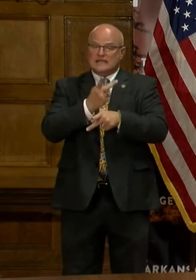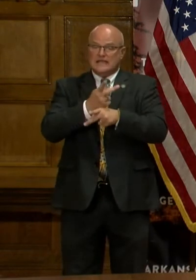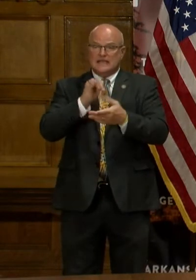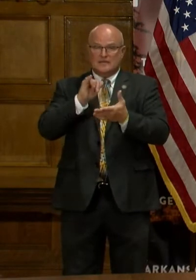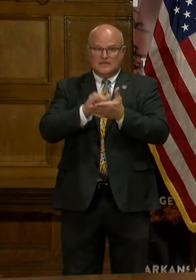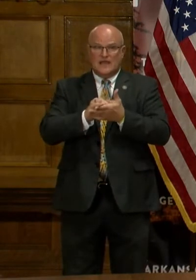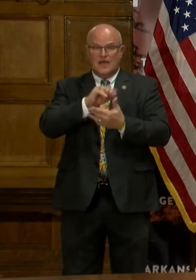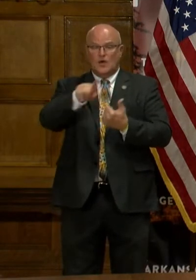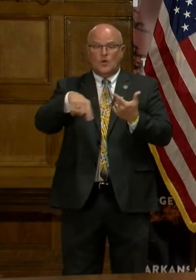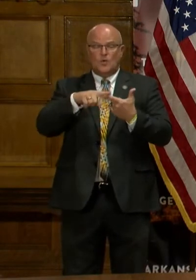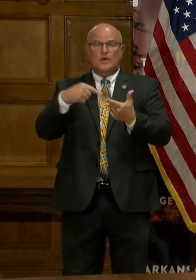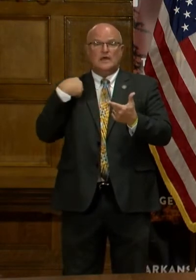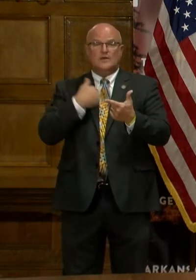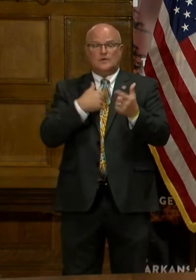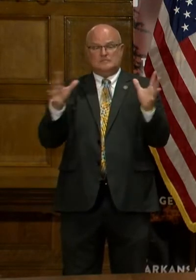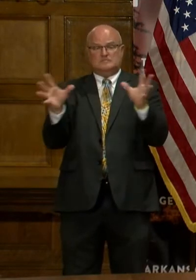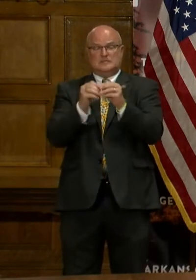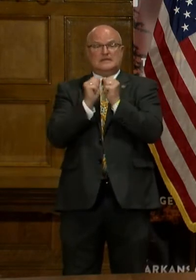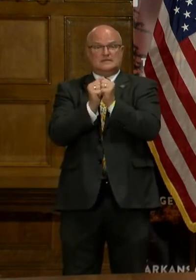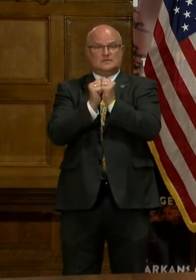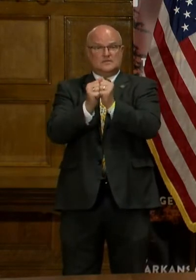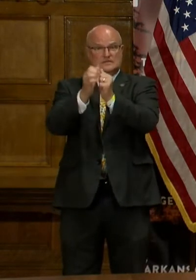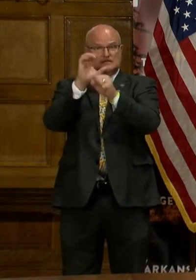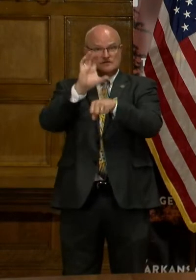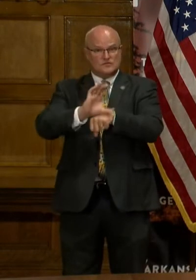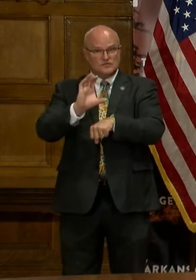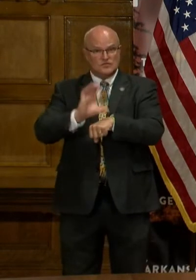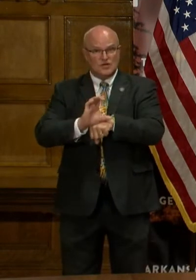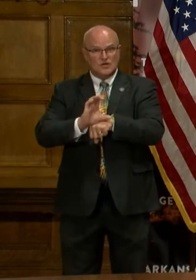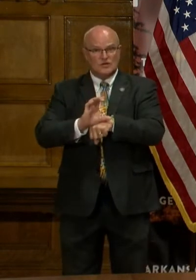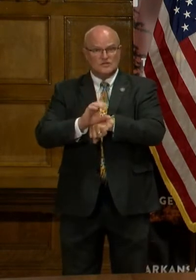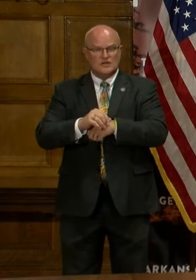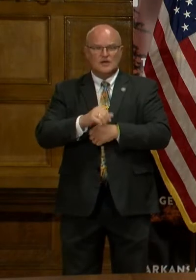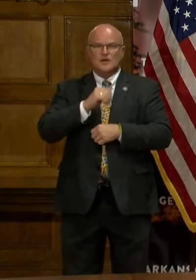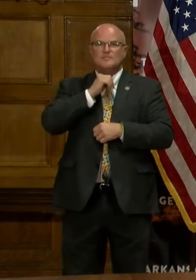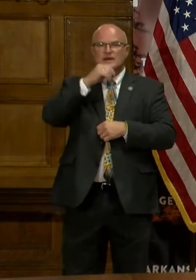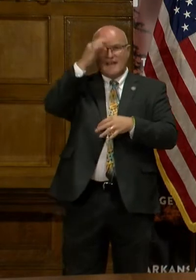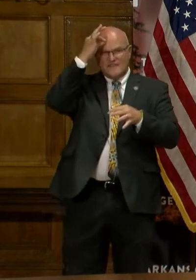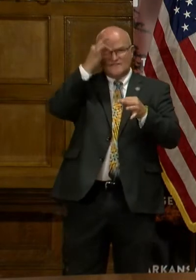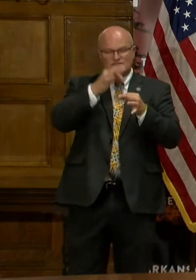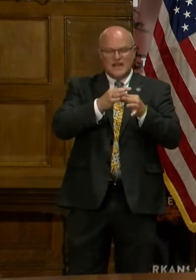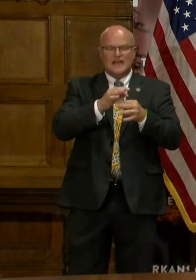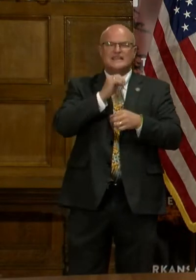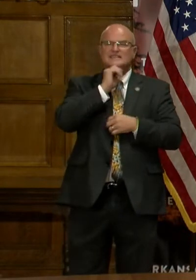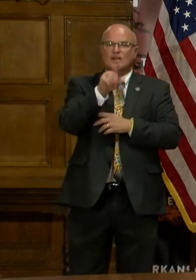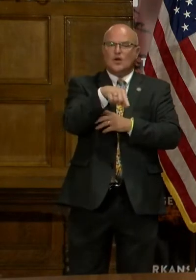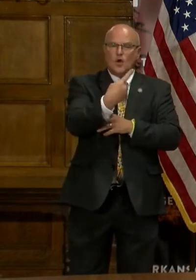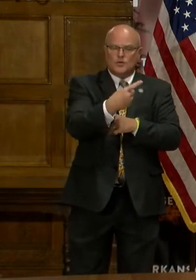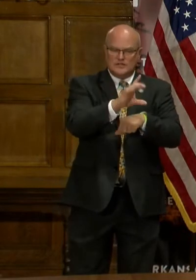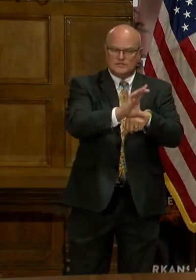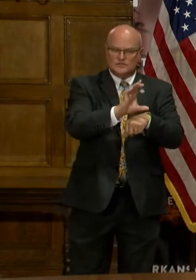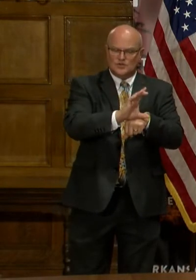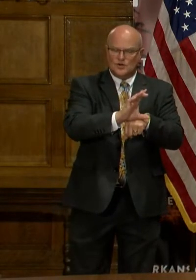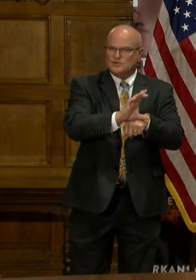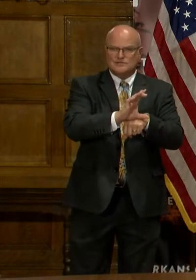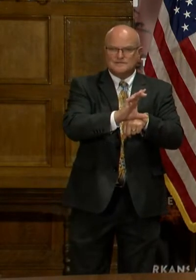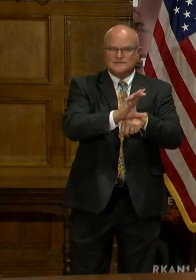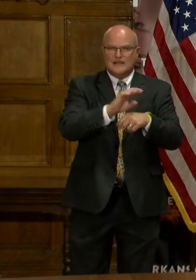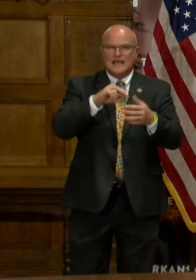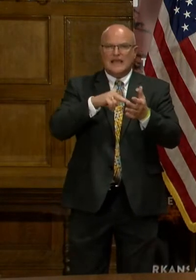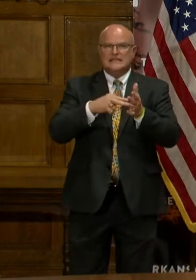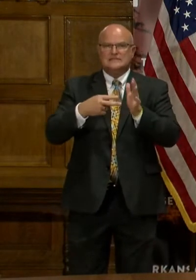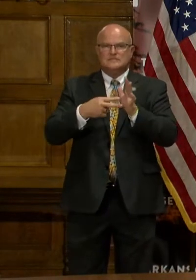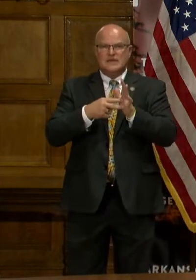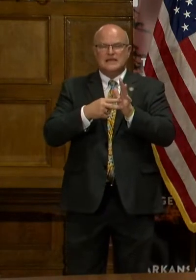when we are gathering for worship, but our faith is not limited only to when we gather for worship. It's meant to